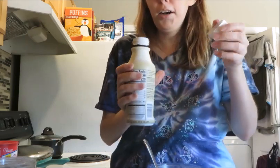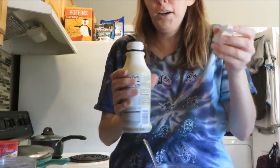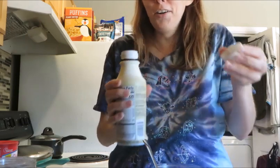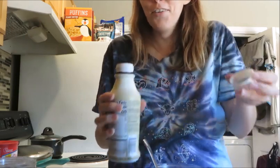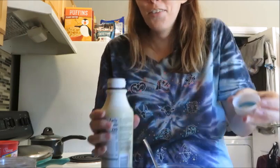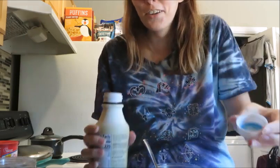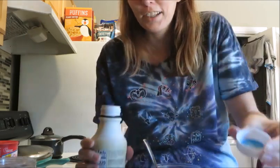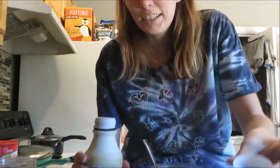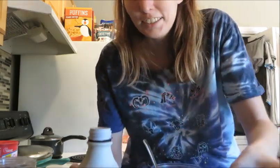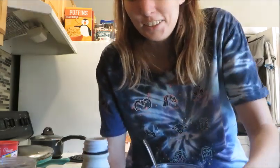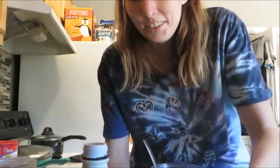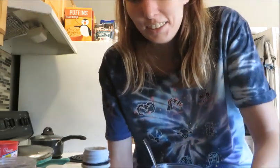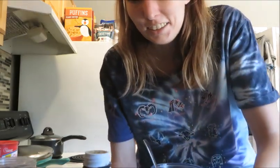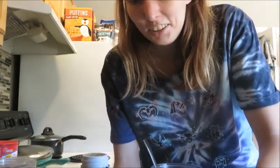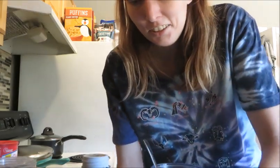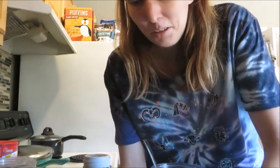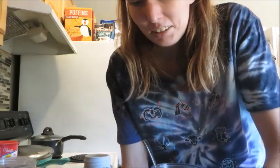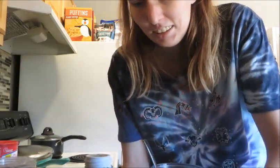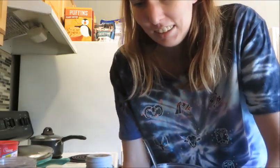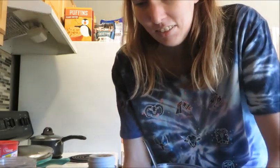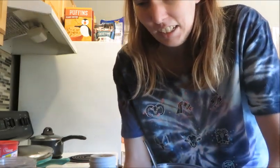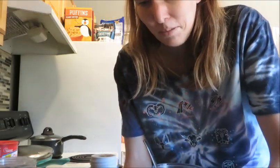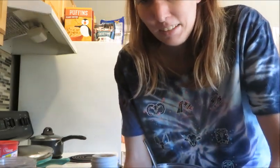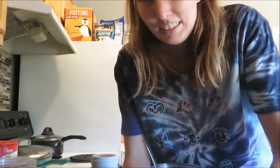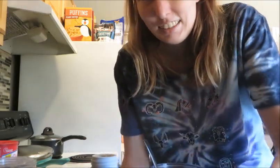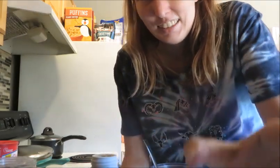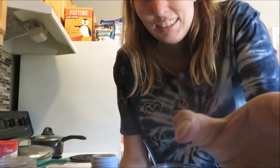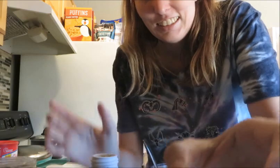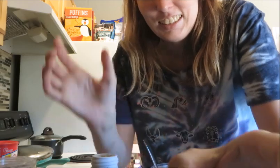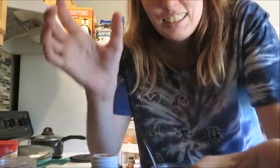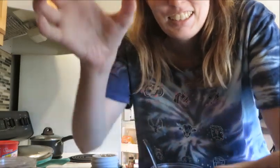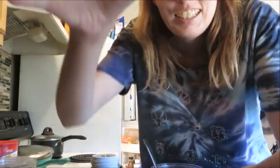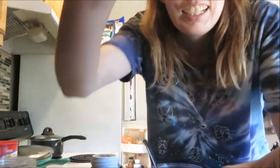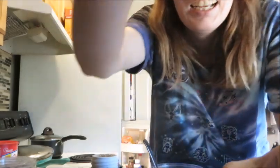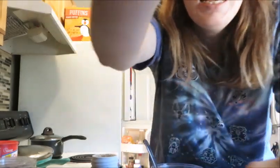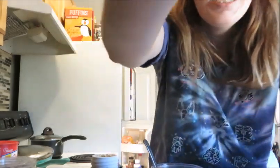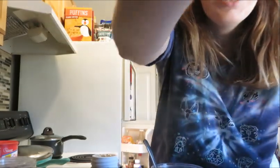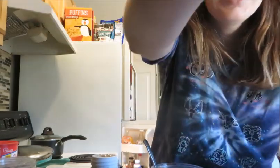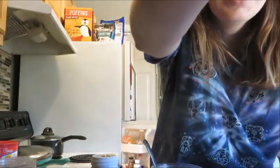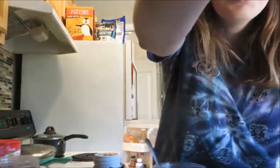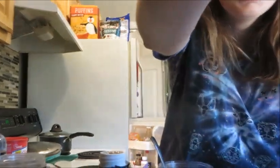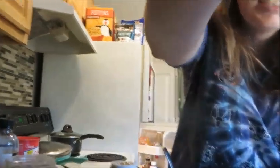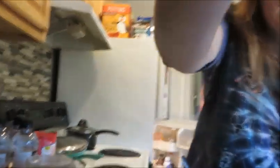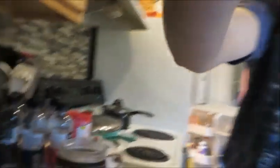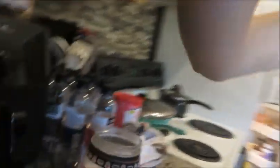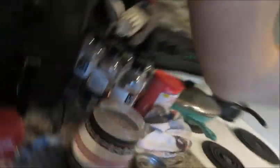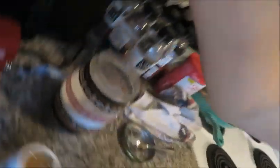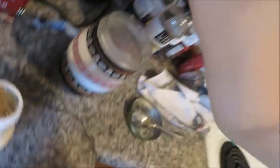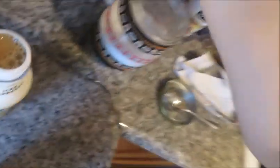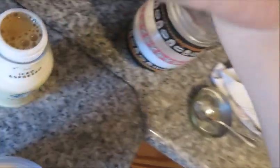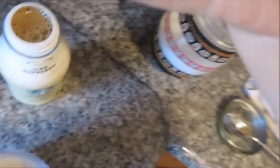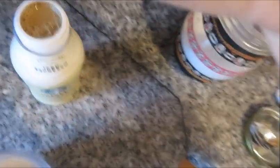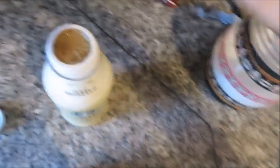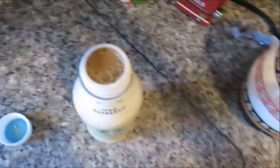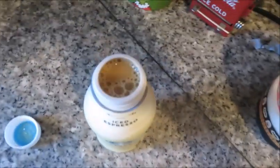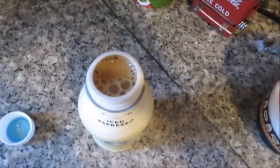Whoa! Okay, I gotta show you guys this close up because this never happened. Oh, I didn't shake it. Look